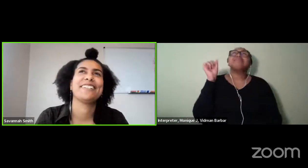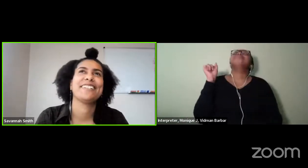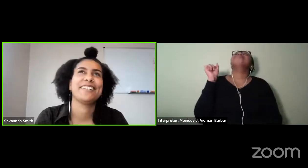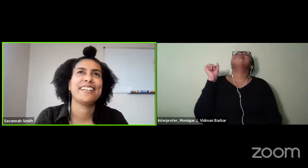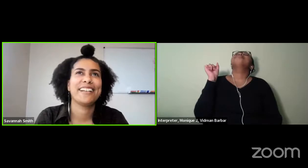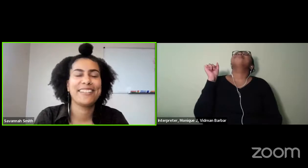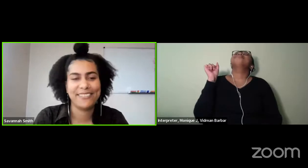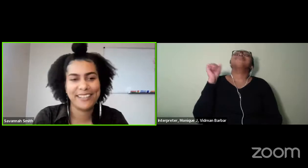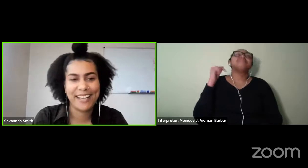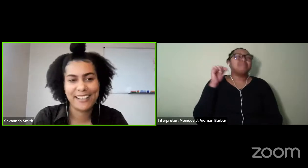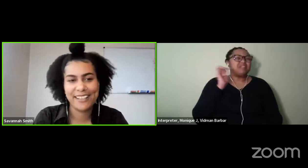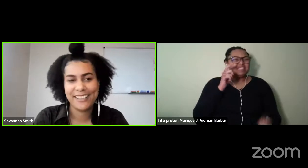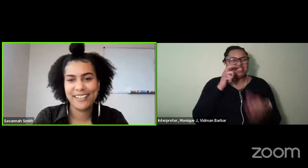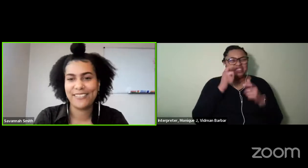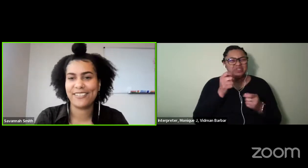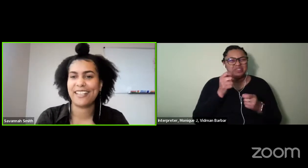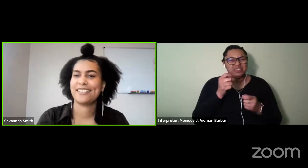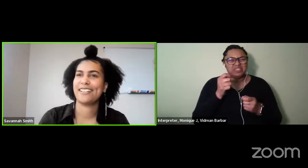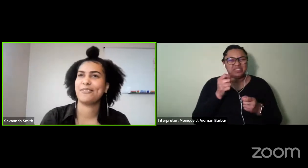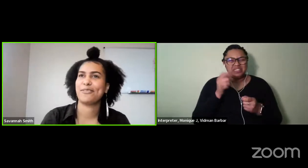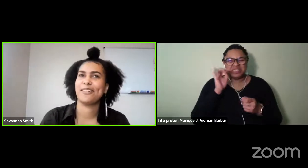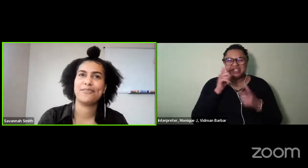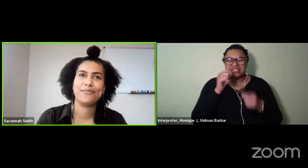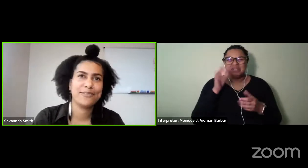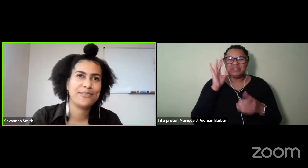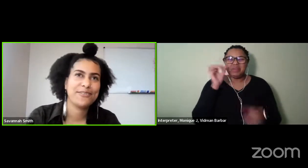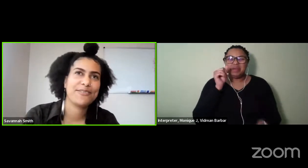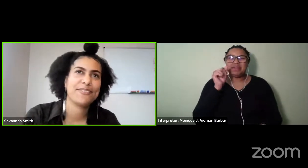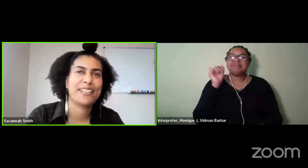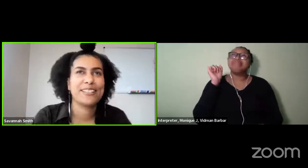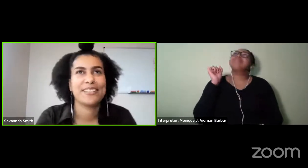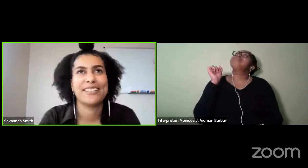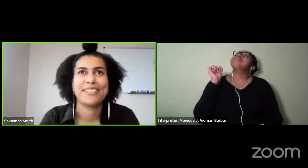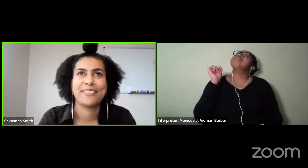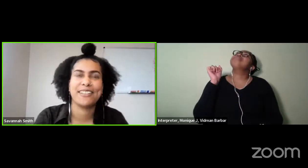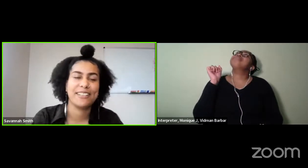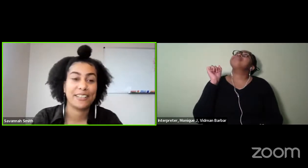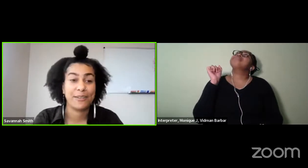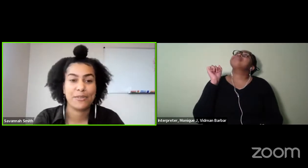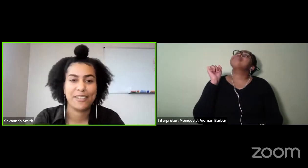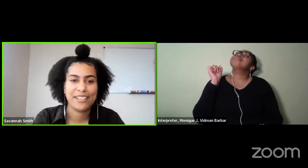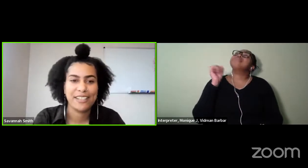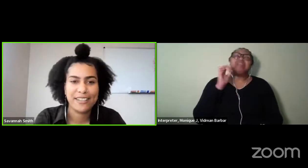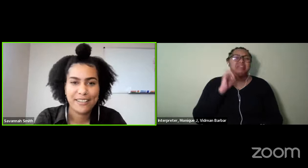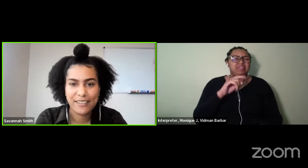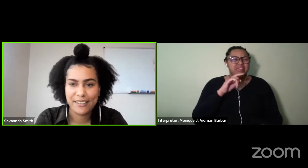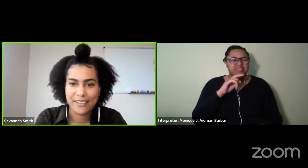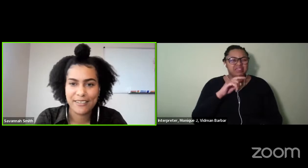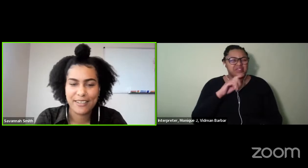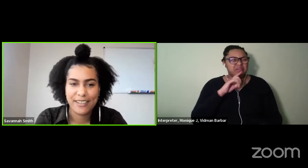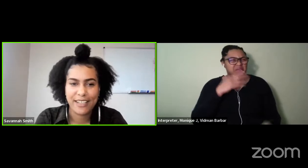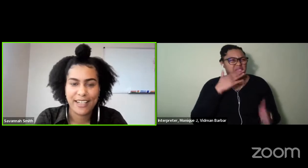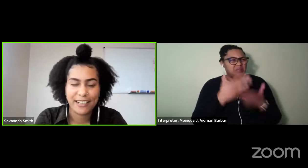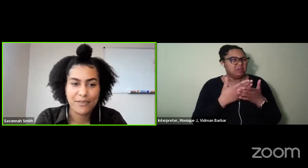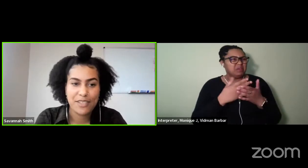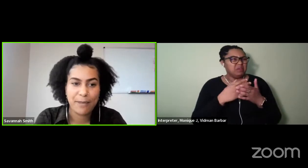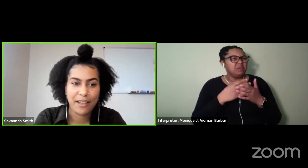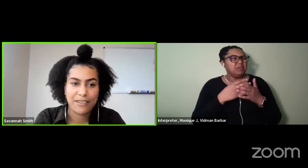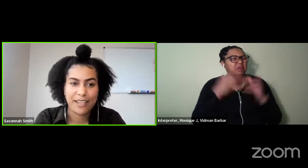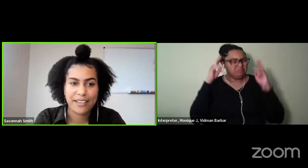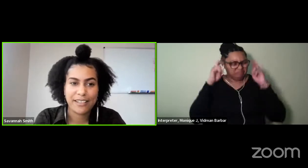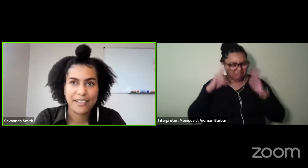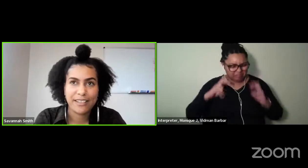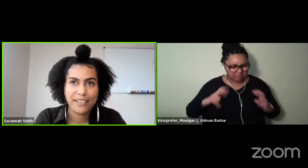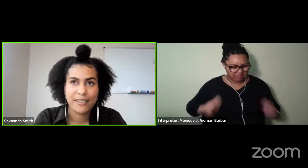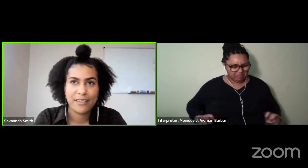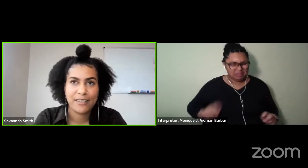I wonder, yeah, what that stems from. That's really a good observation. And I love the